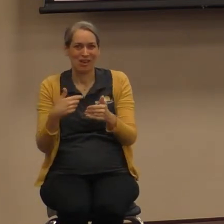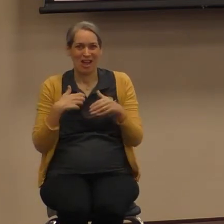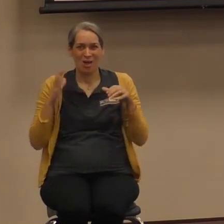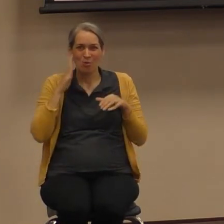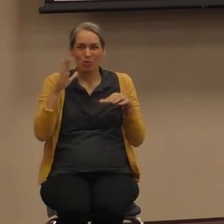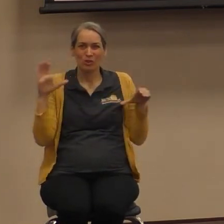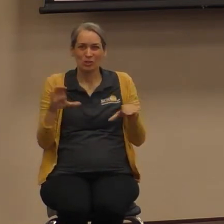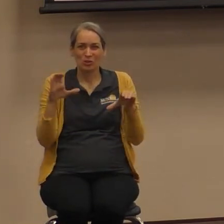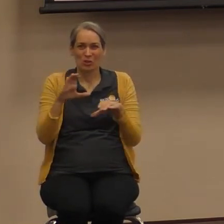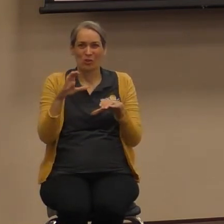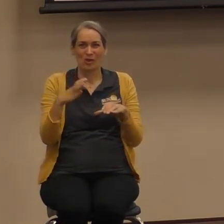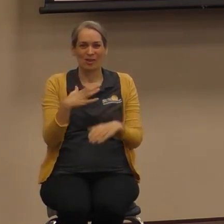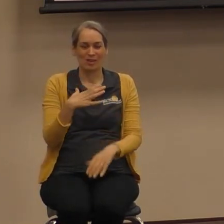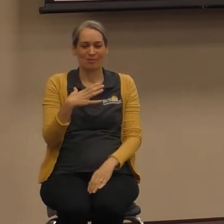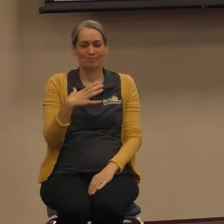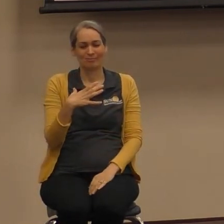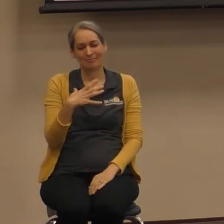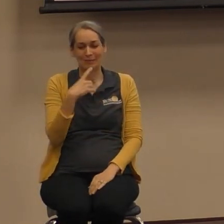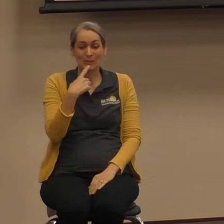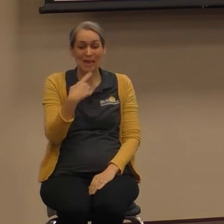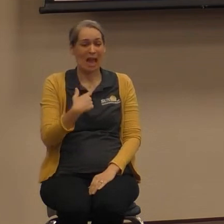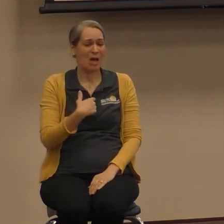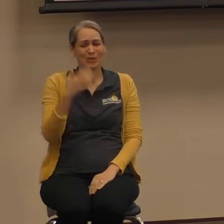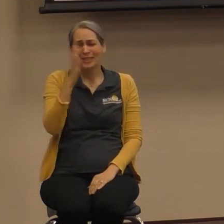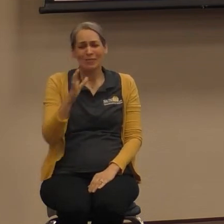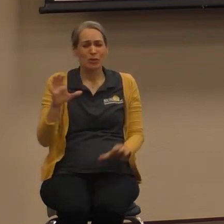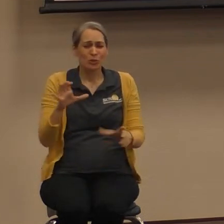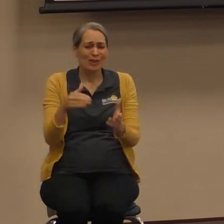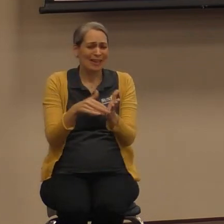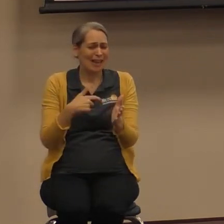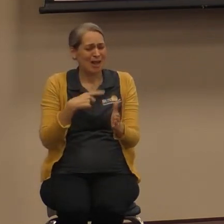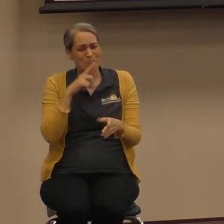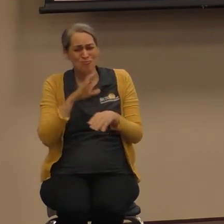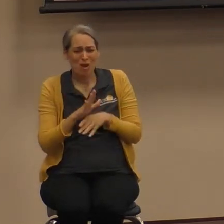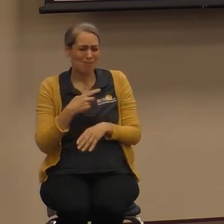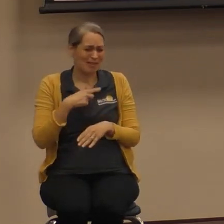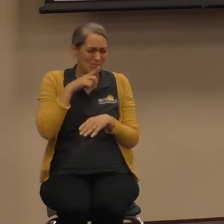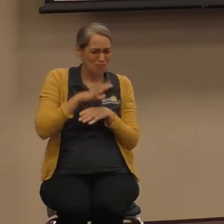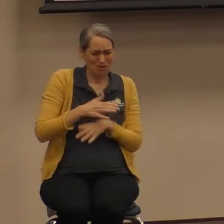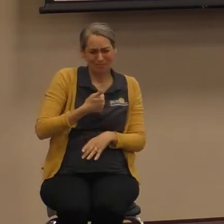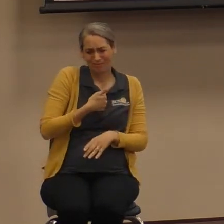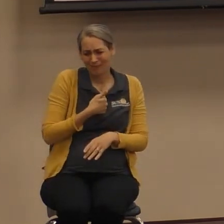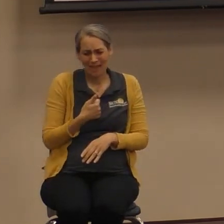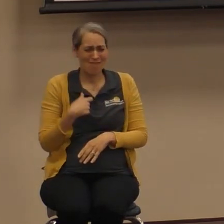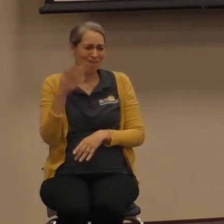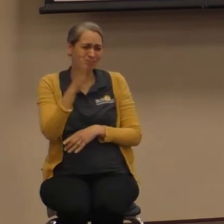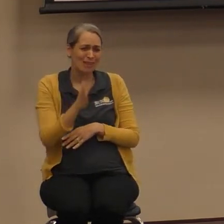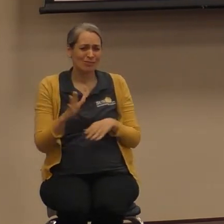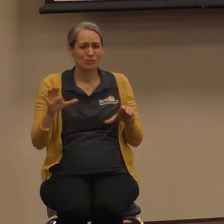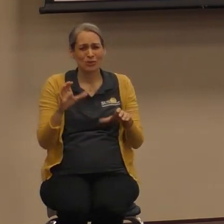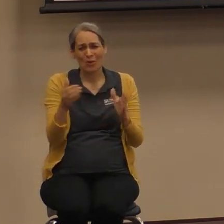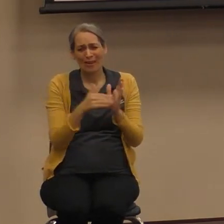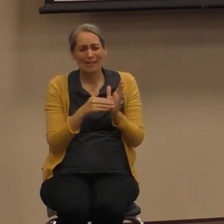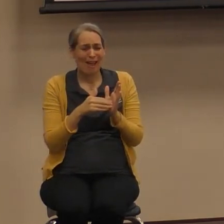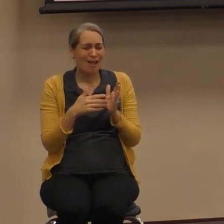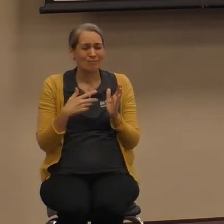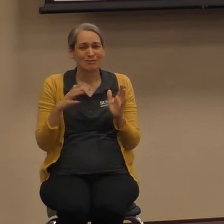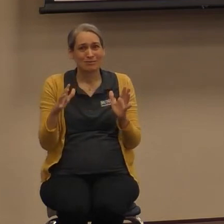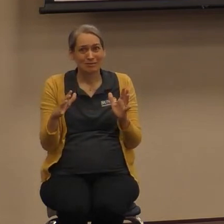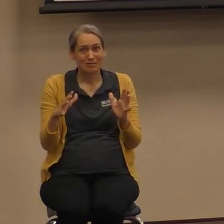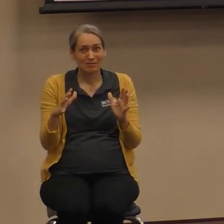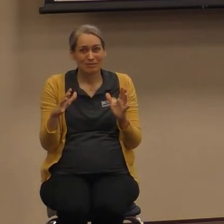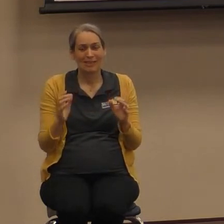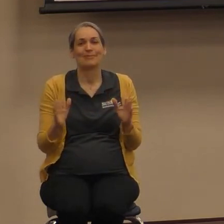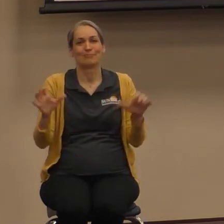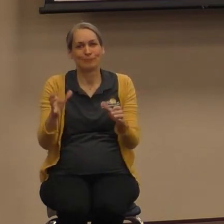is, I'm never going to do it again. I promise you, I'm never going to do it again until your knuckles turn white, right? You'd start feeling the urge to try